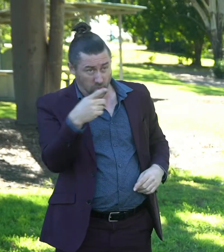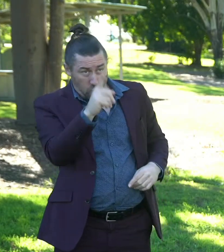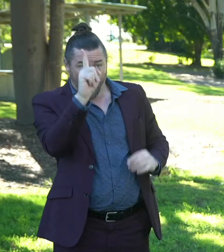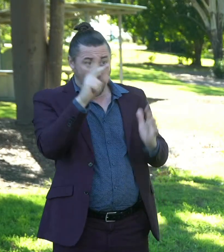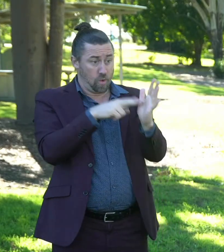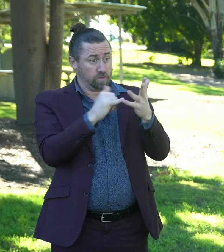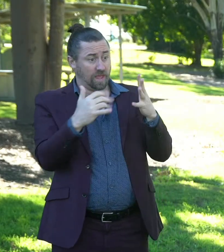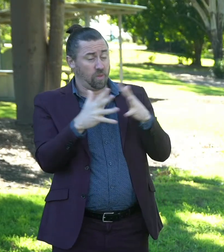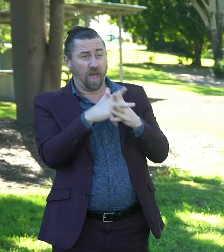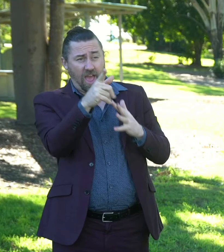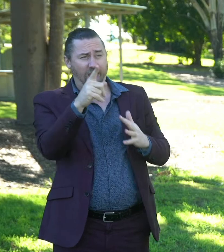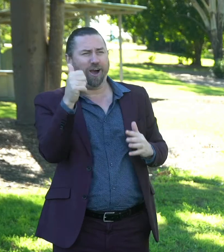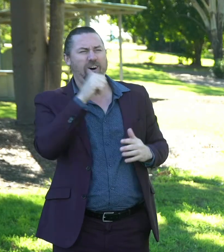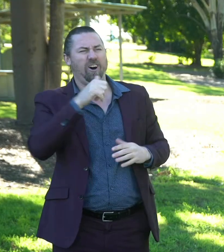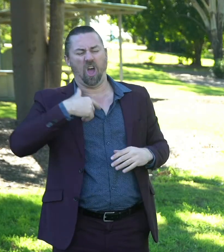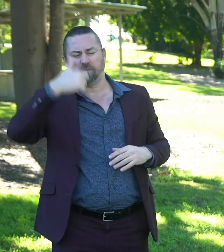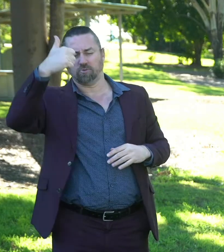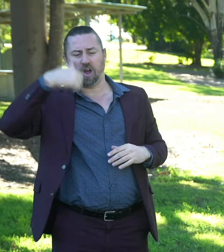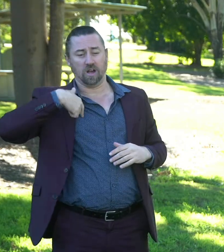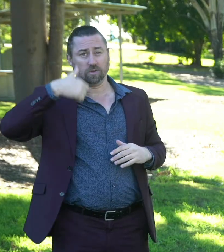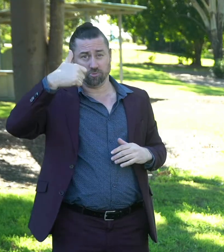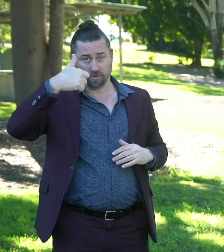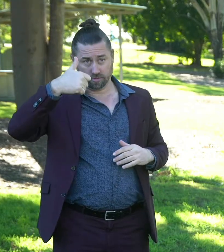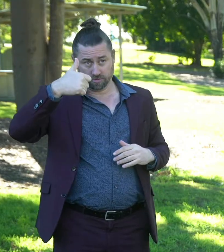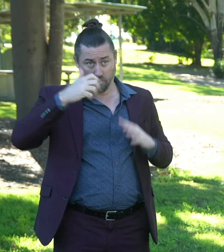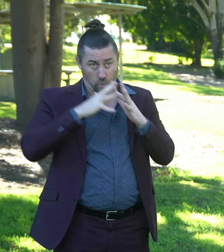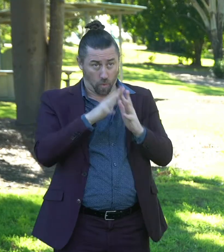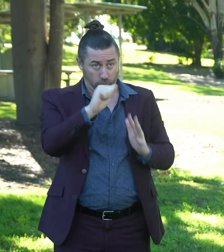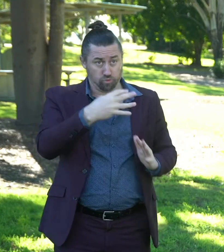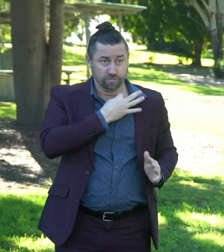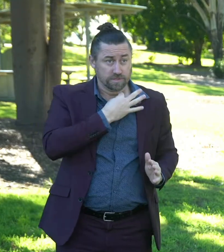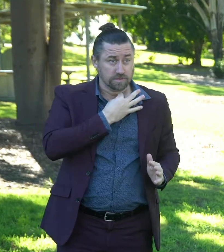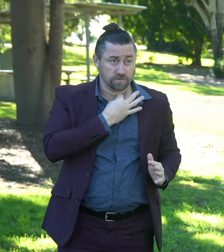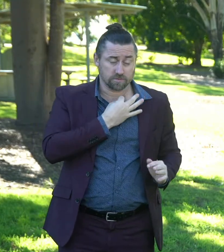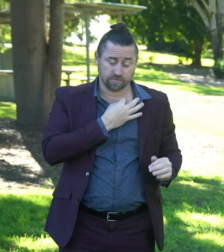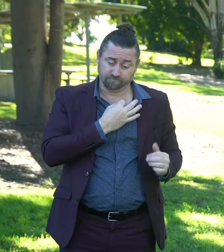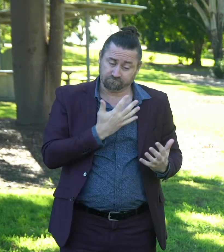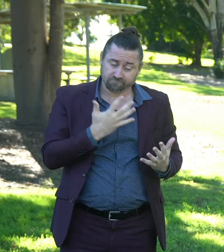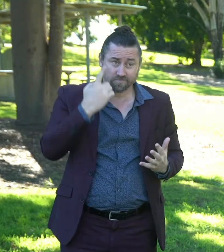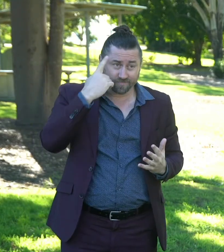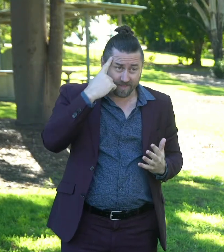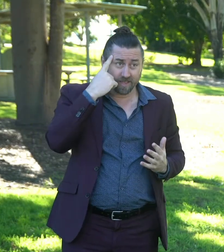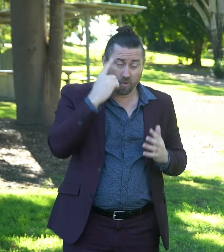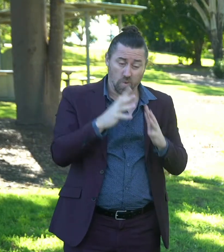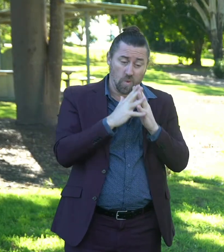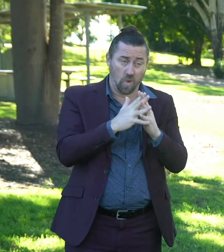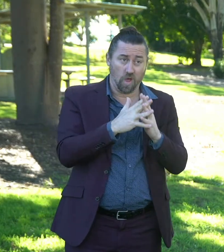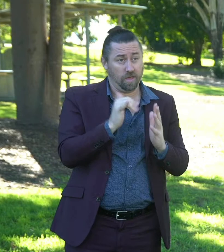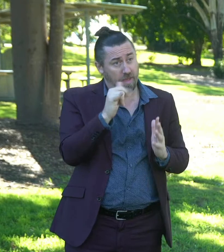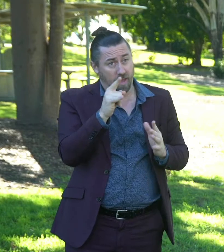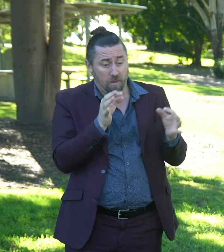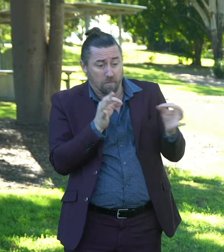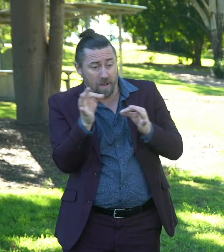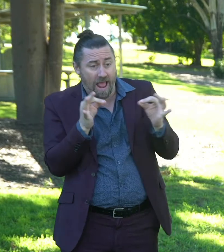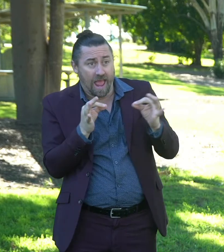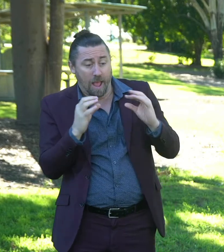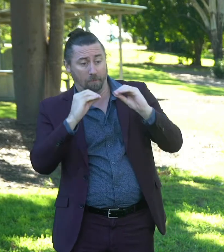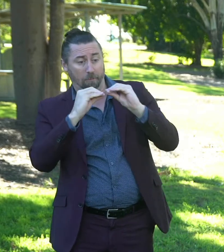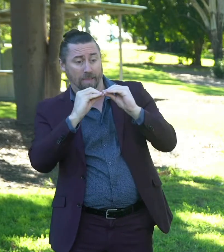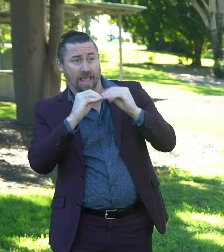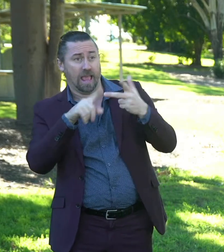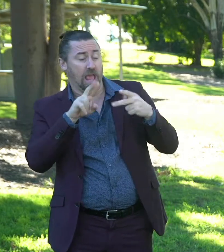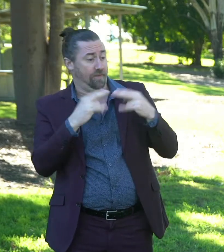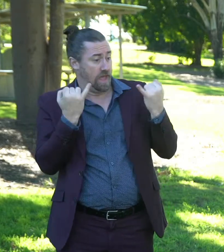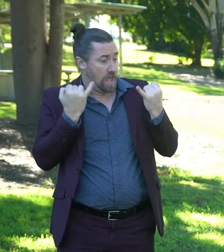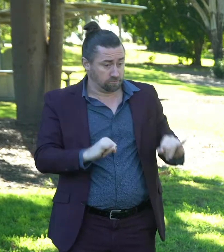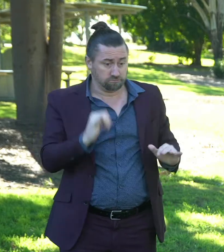South Wales, anywhere in New South Wales today, they think very carefully about what their plan is going forward, because